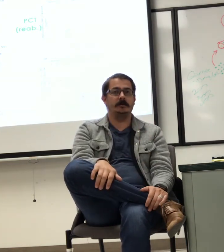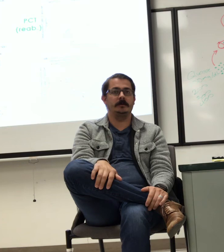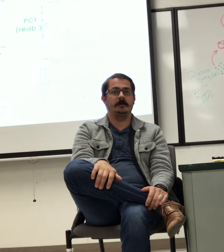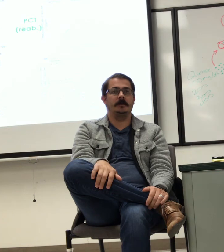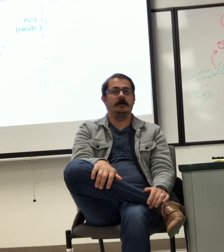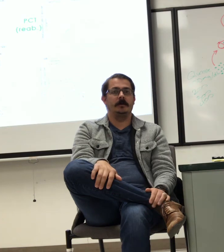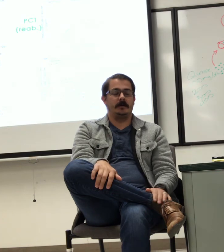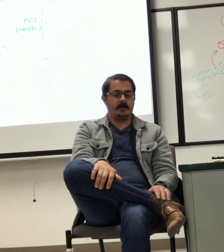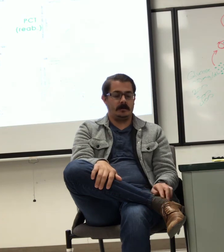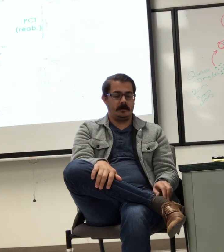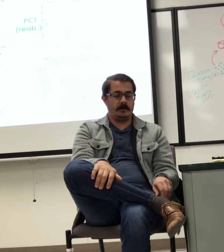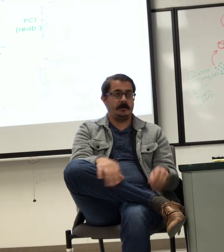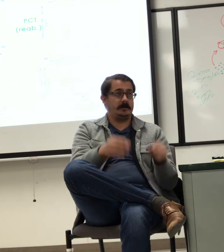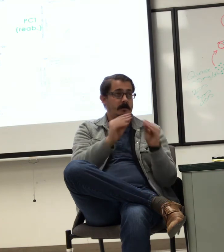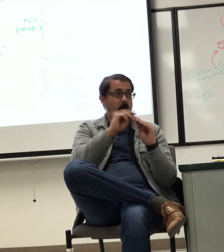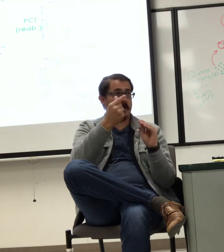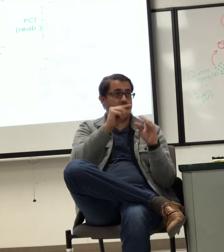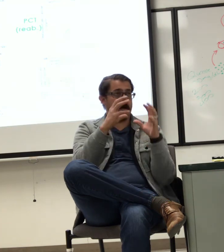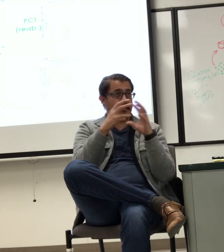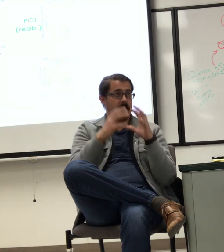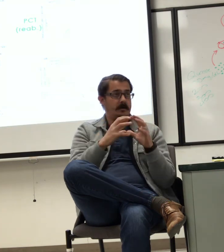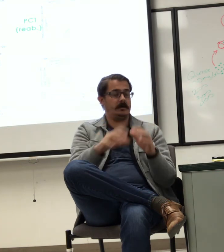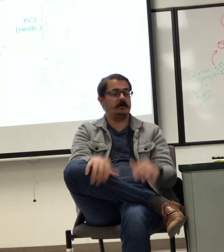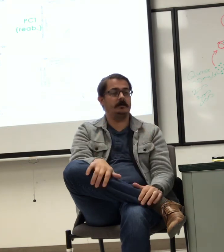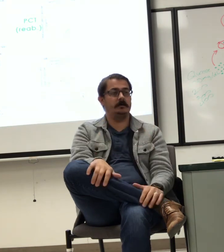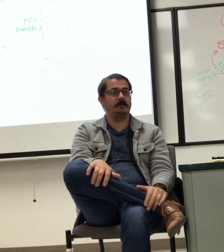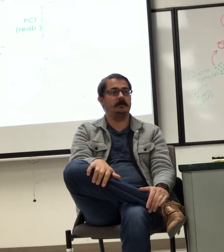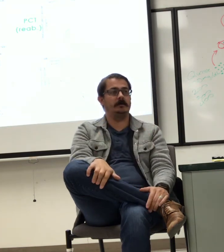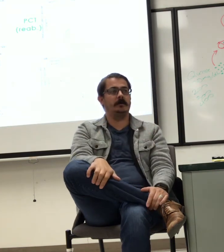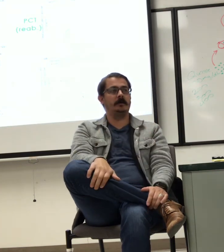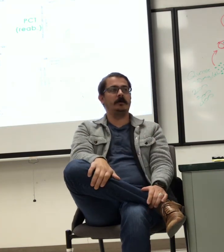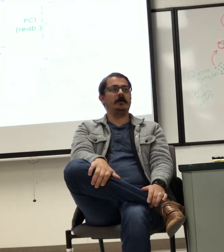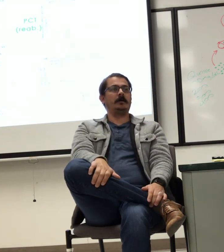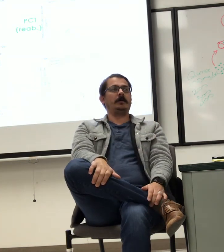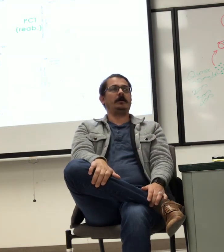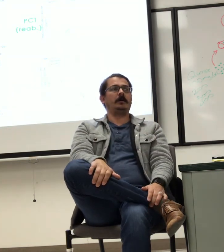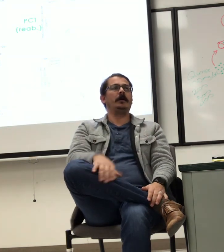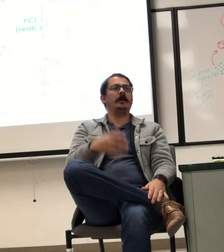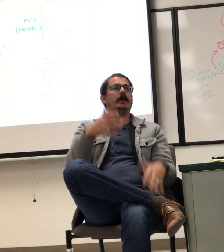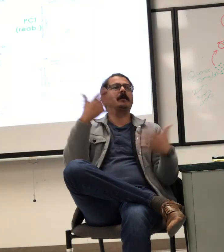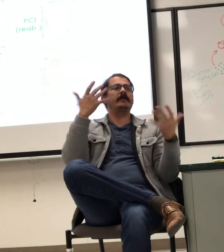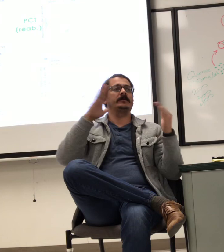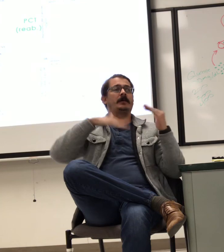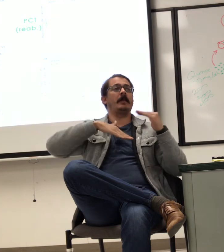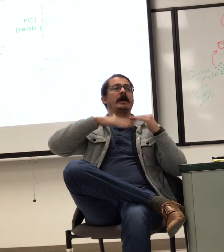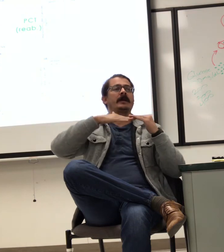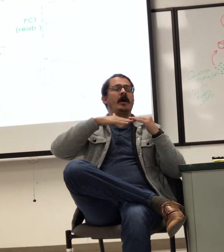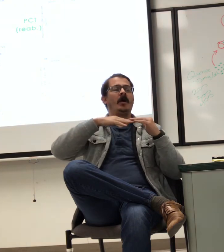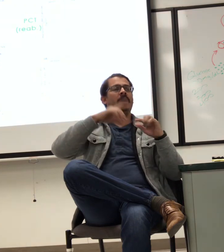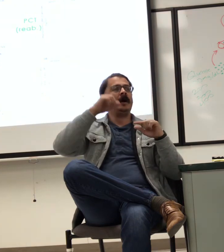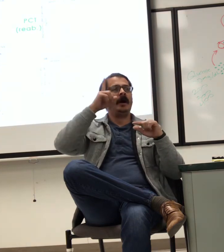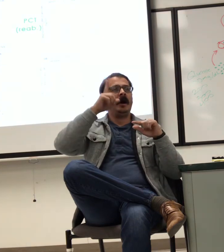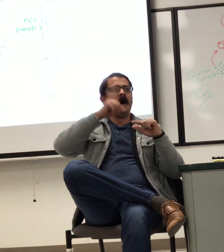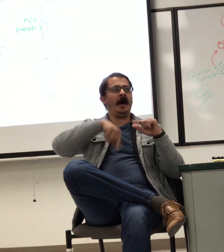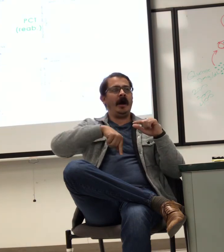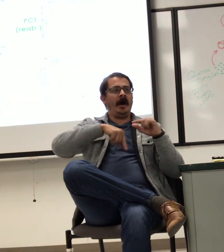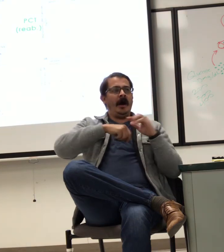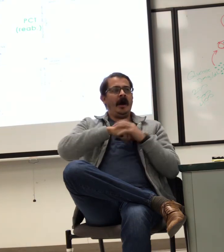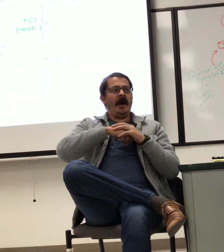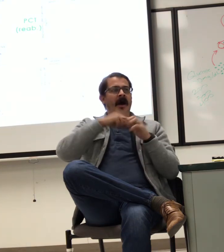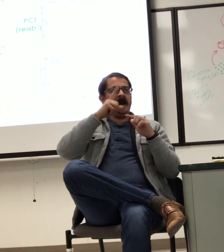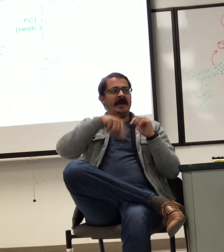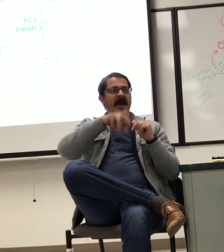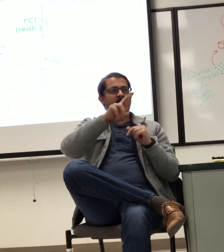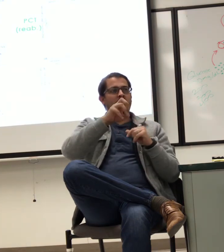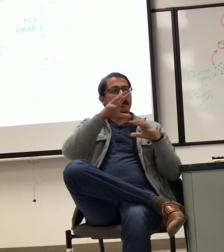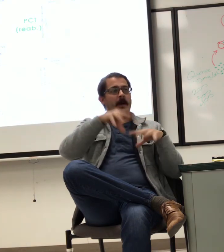Keep on adding more green balls. At this point, you've already maxed out. You cannot